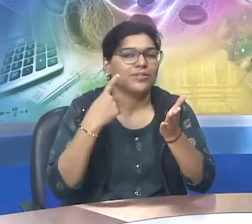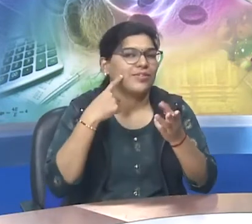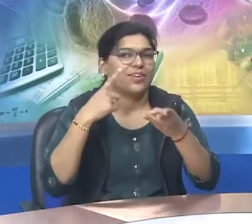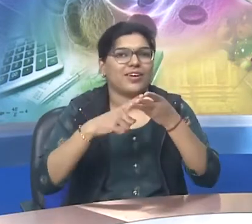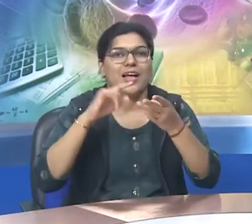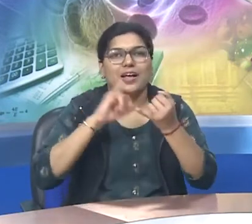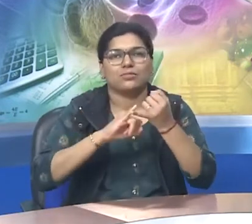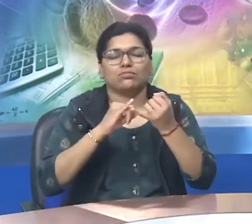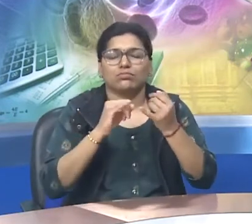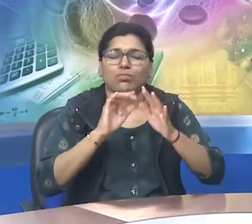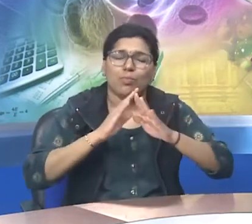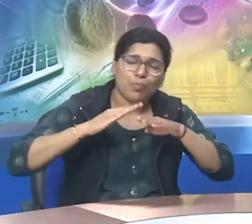again.